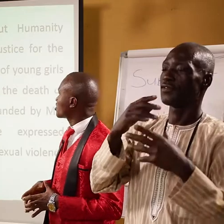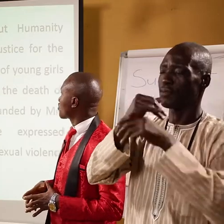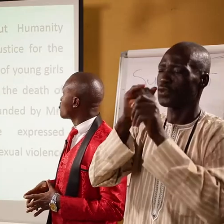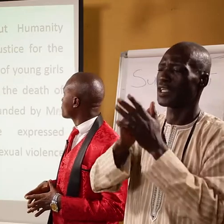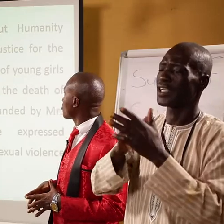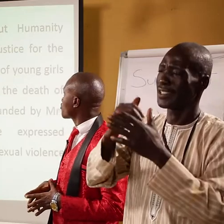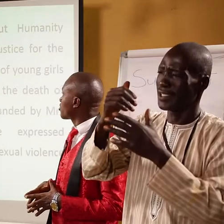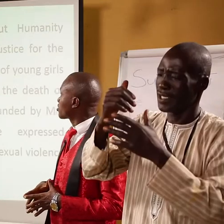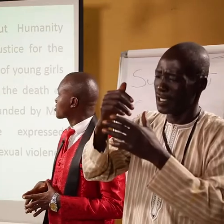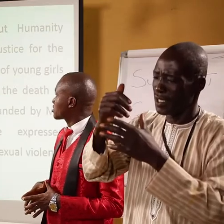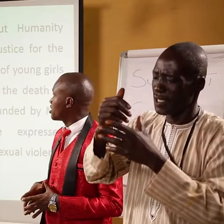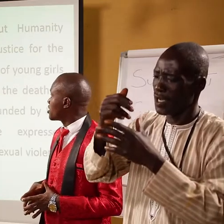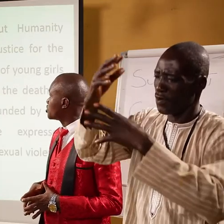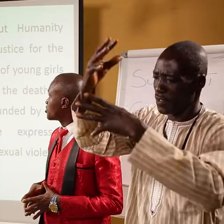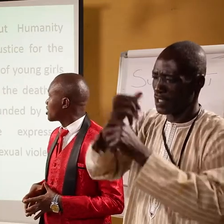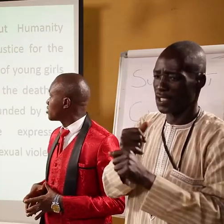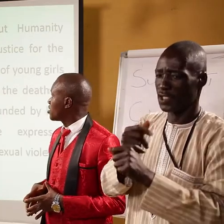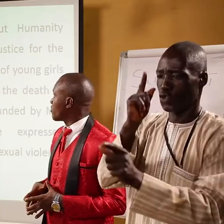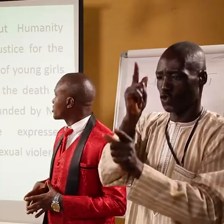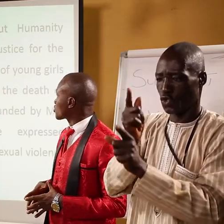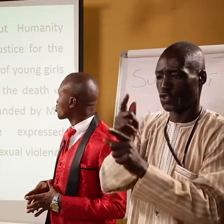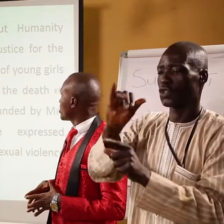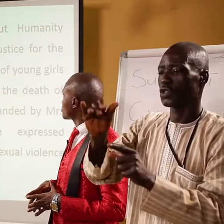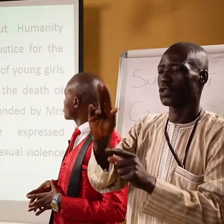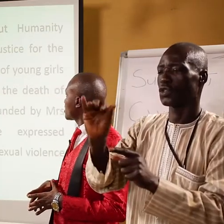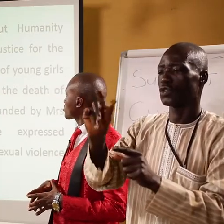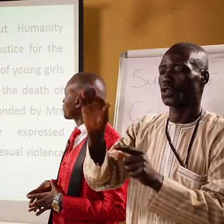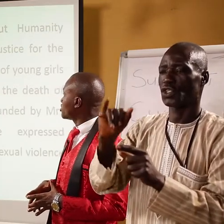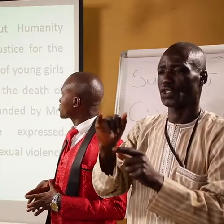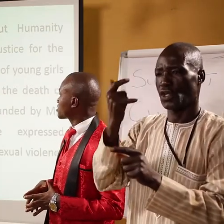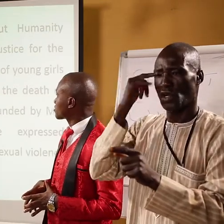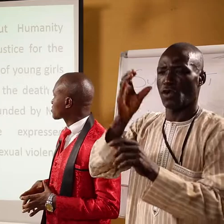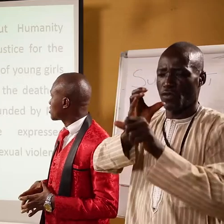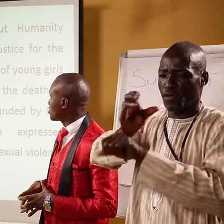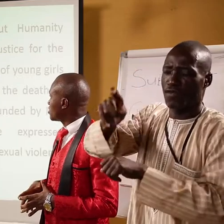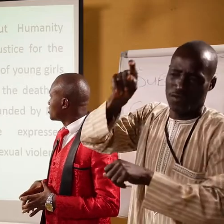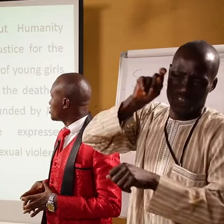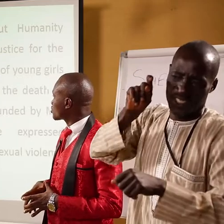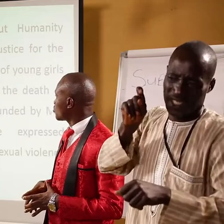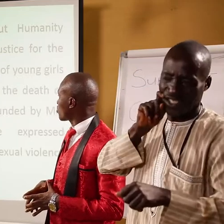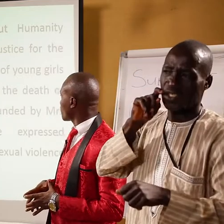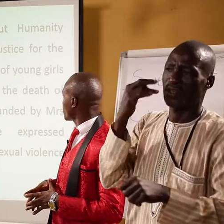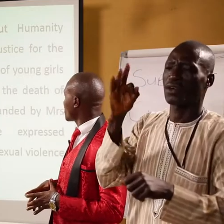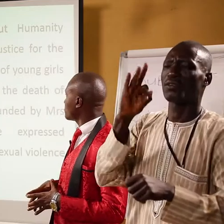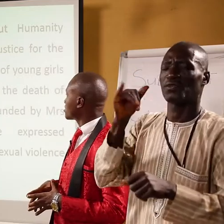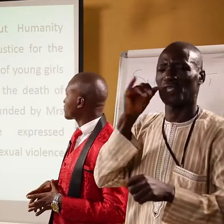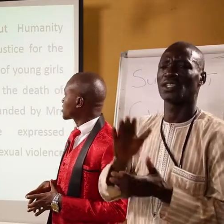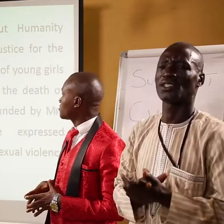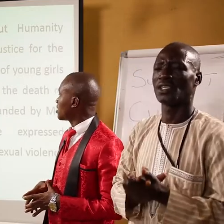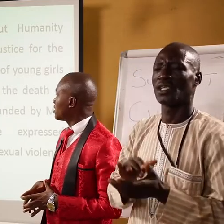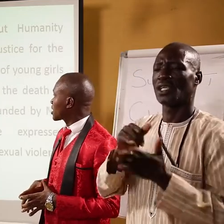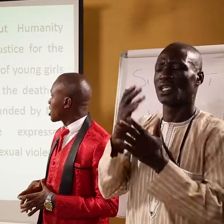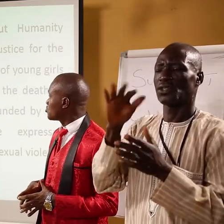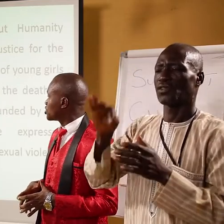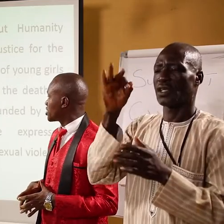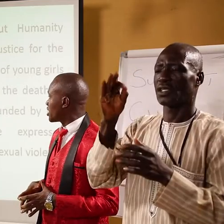rising cases of rape of young girls in Nigeria, which has also led to the death of innocent girls. The CSO was founded by Mrs.